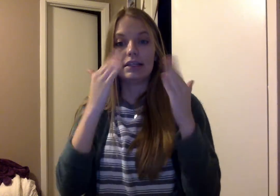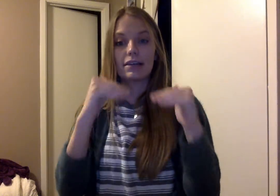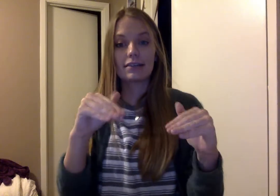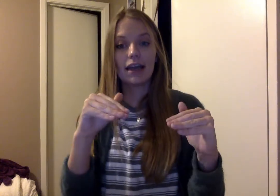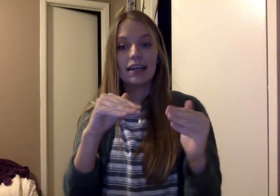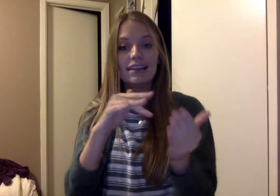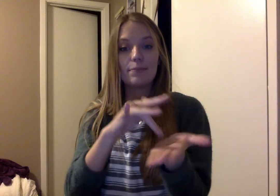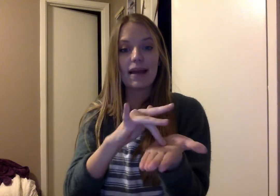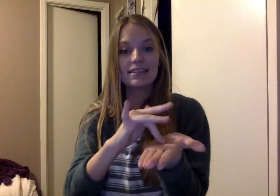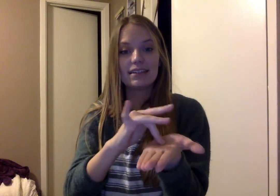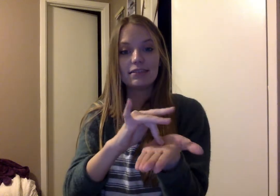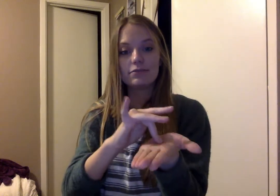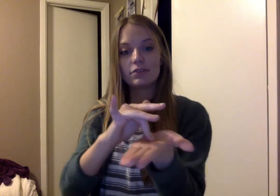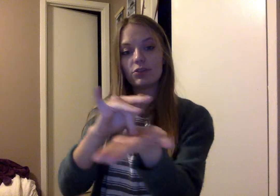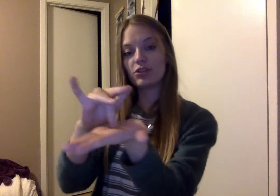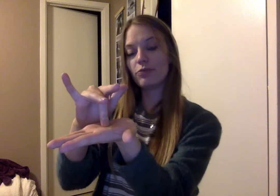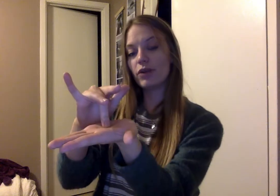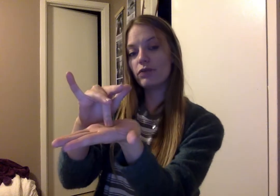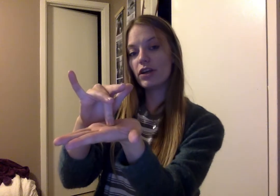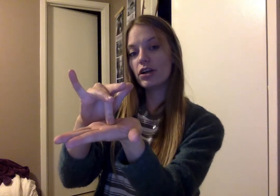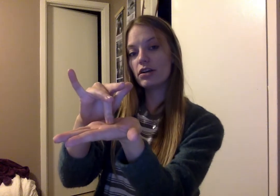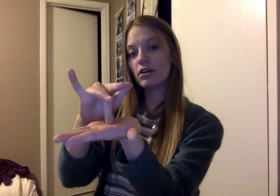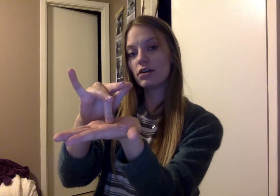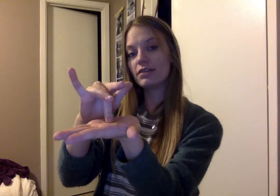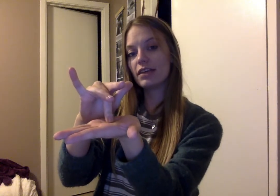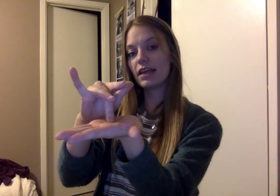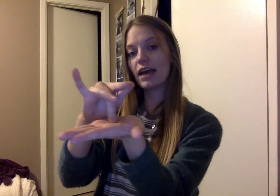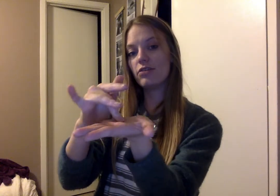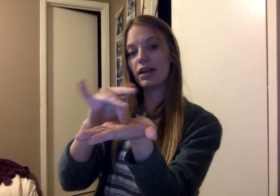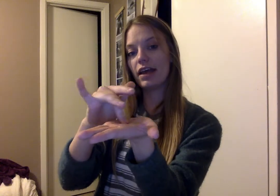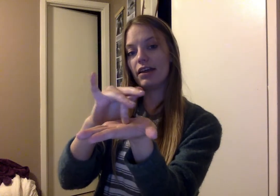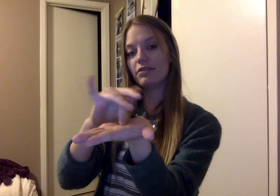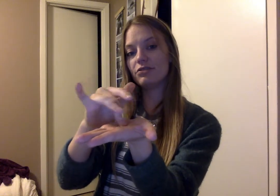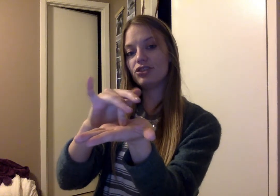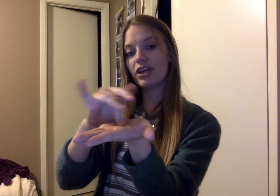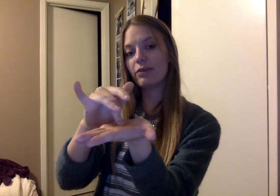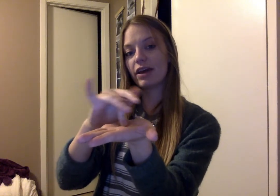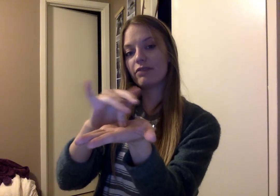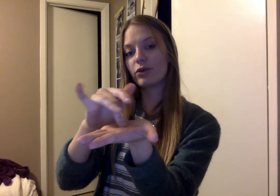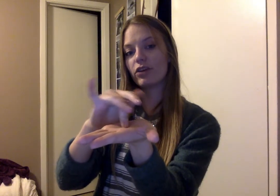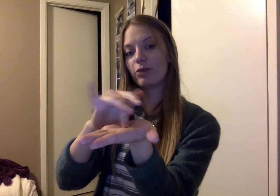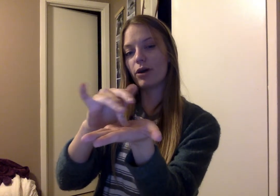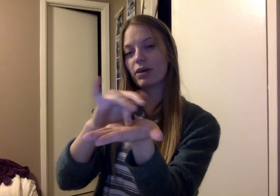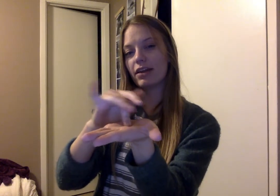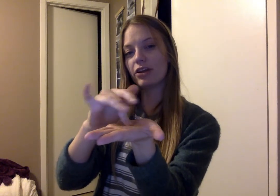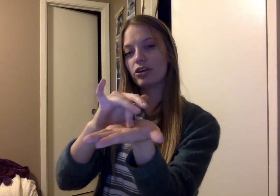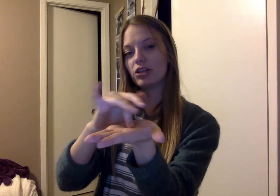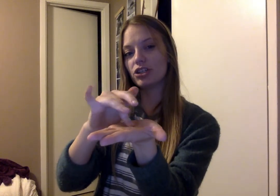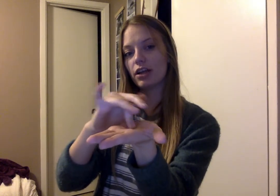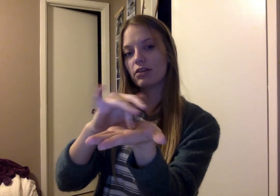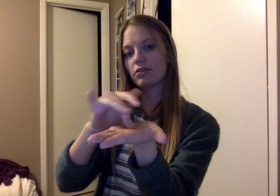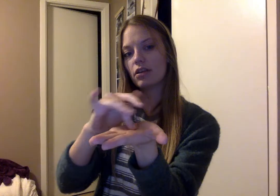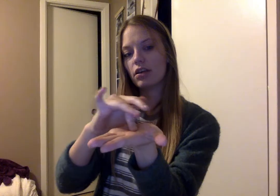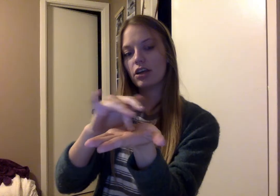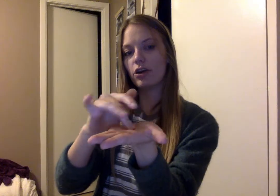Next sign is medicine. So it's your middle finger sticking out and shaking back and forth on your palm, kind of like you're crushing, a